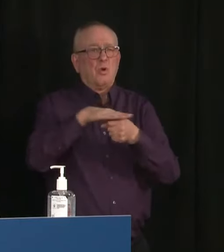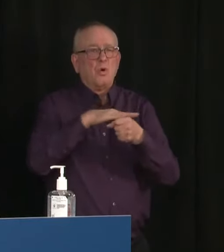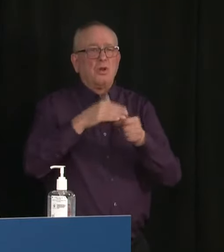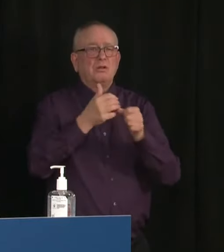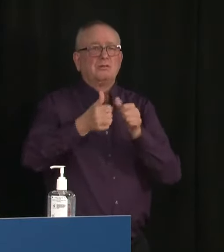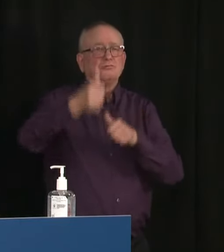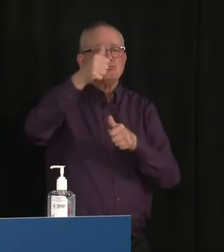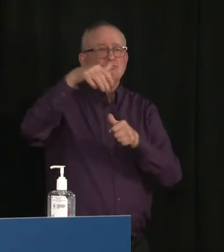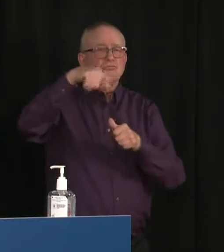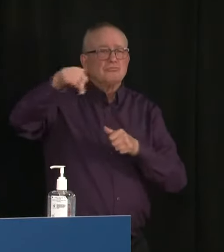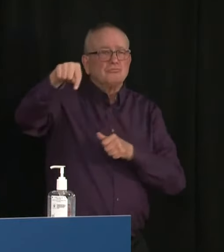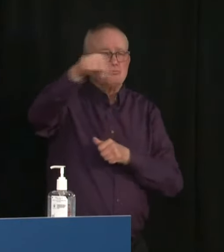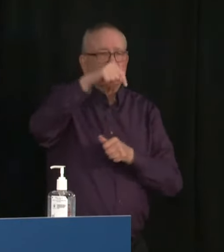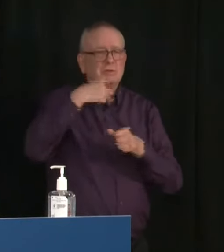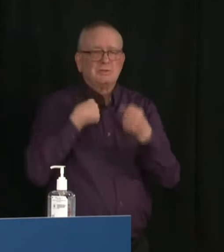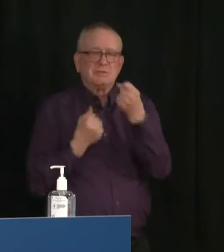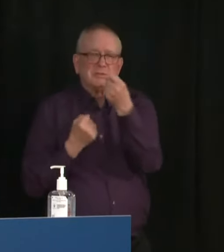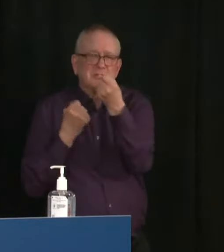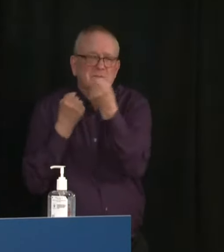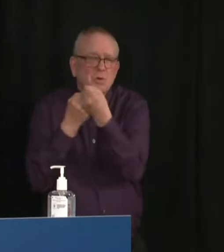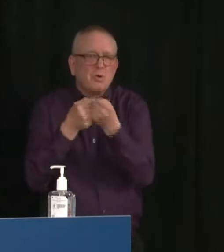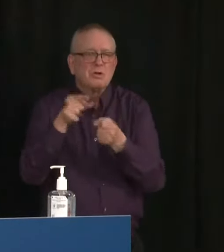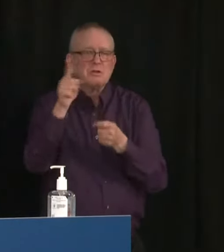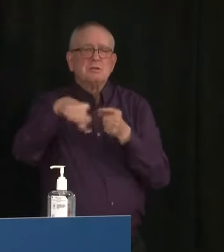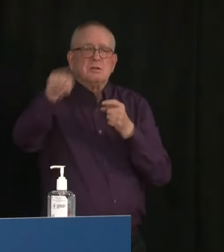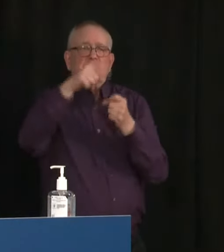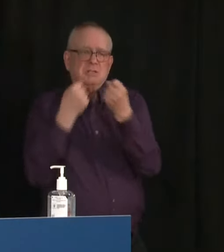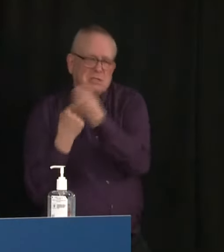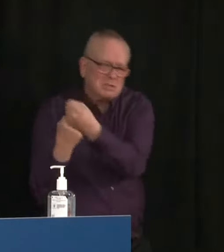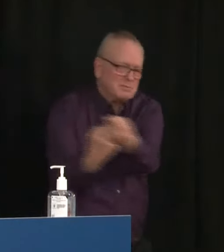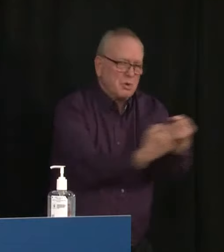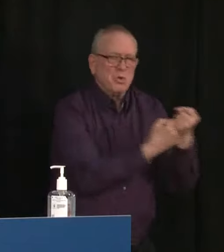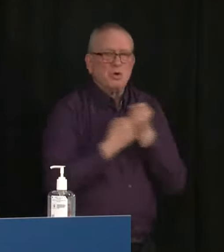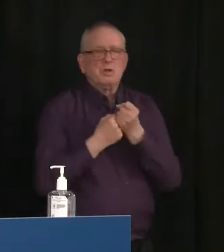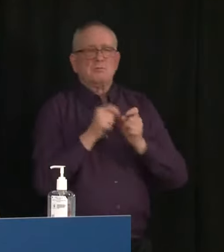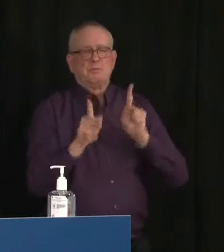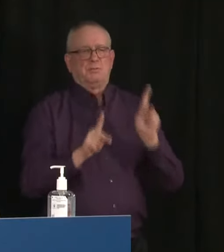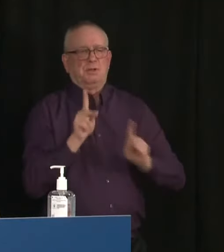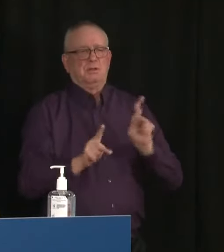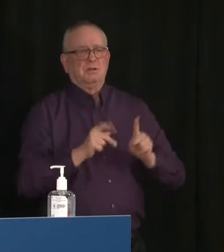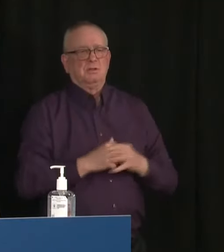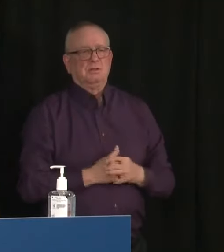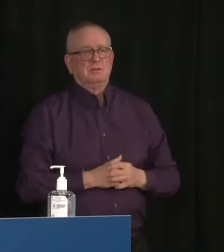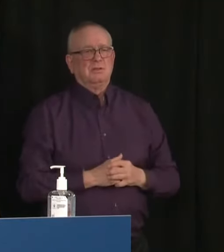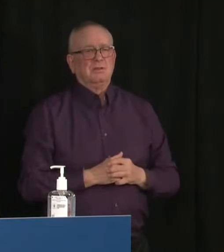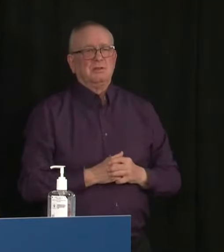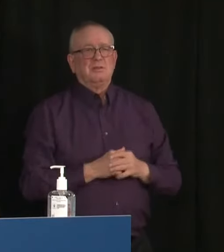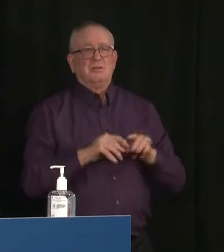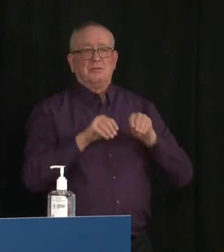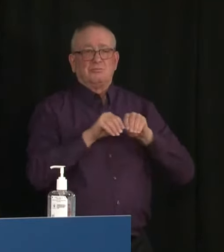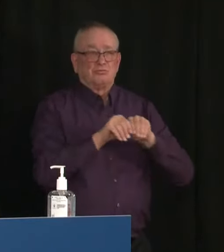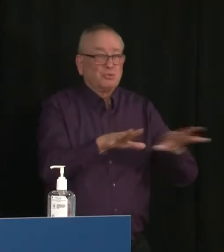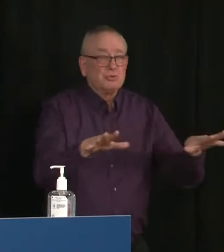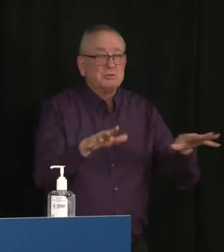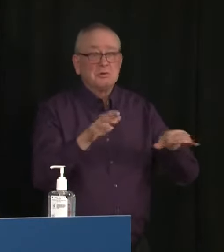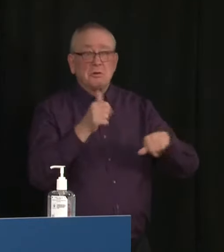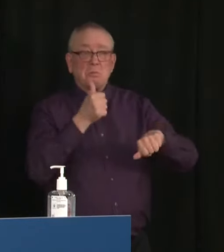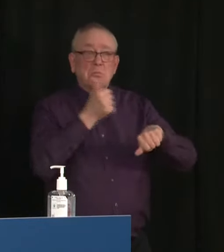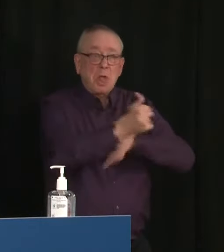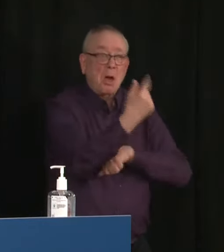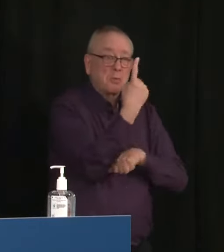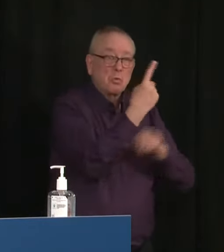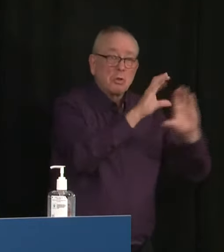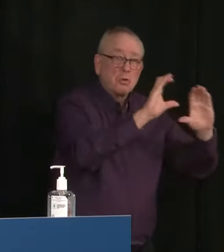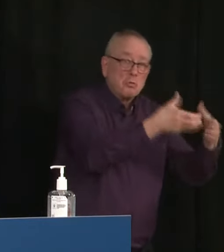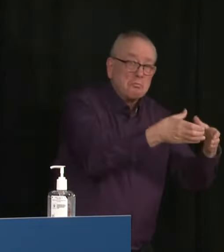we are seeing in this region is not the fault of any one group, and spread is not limited to any one area. There